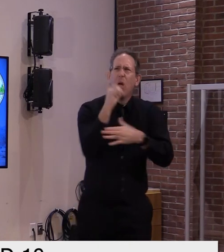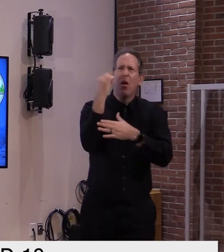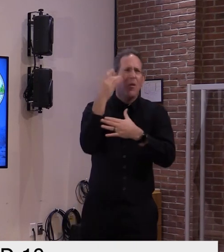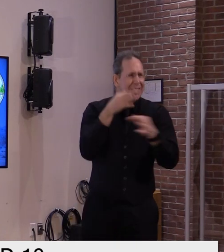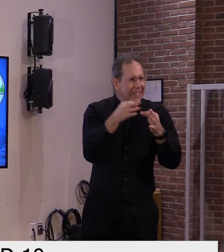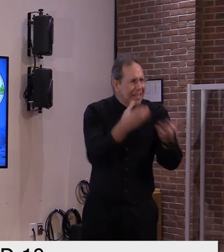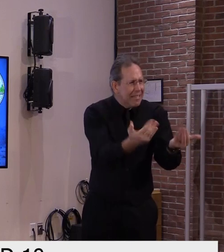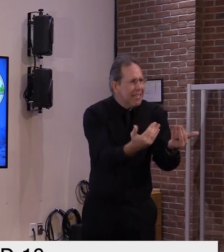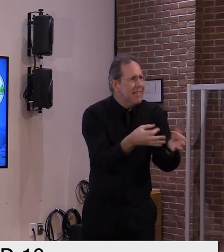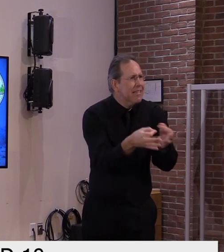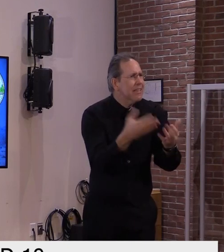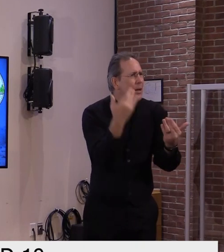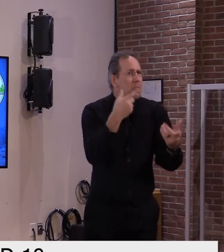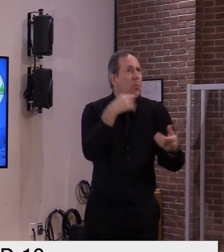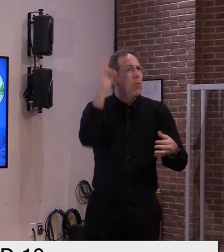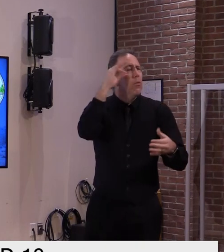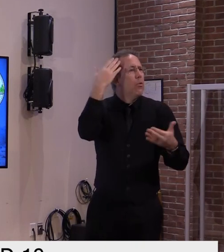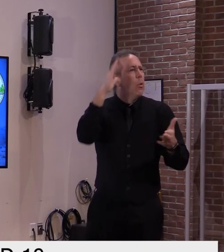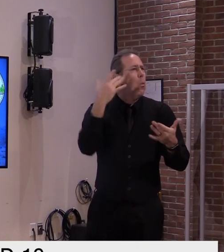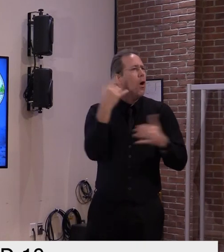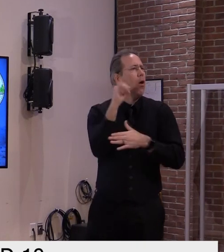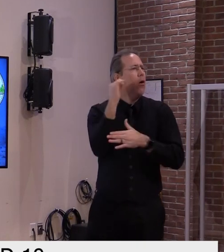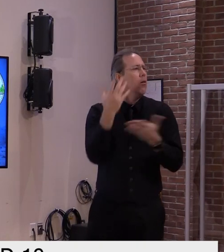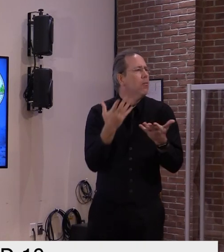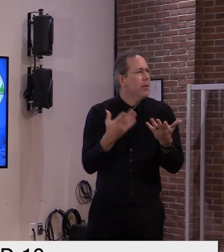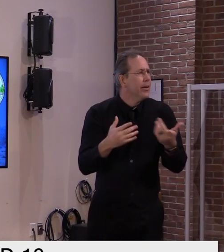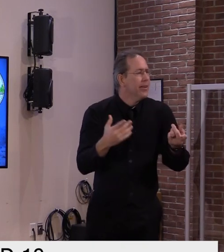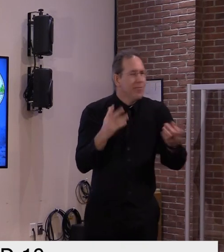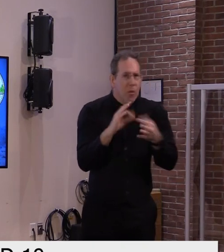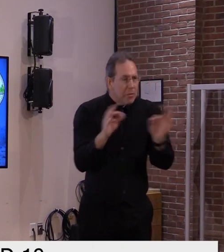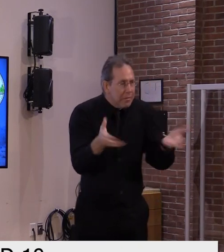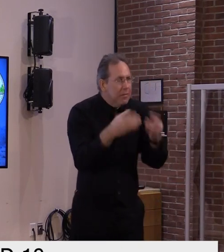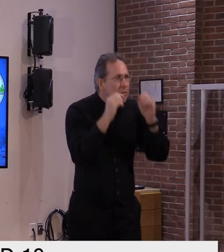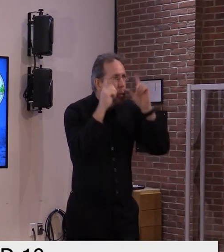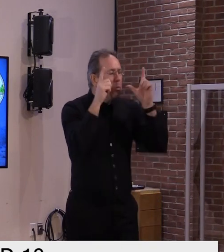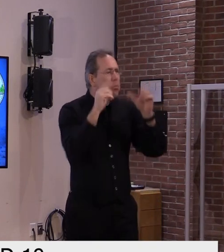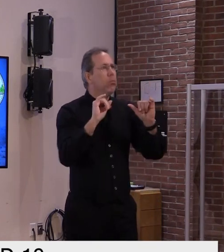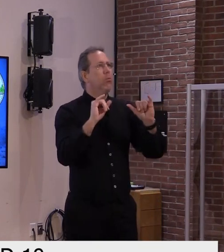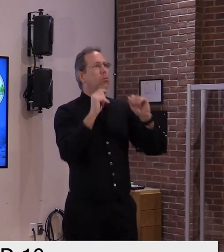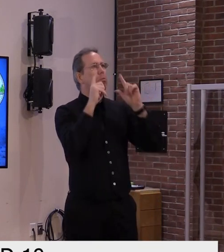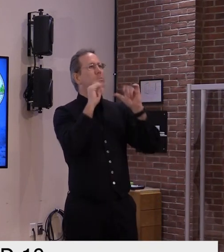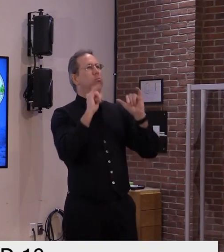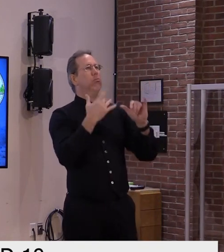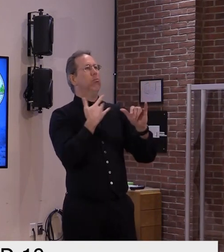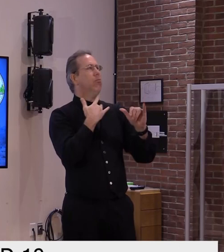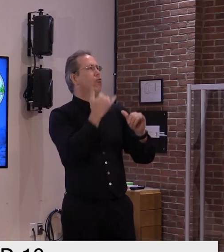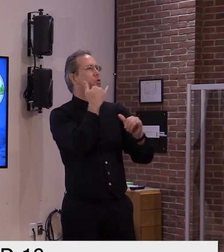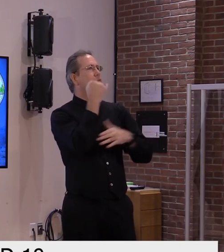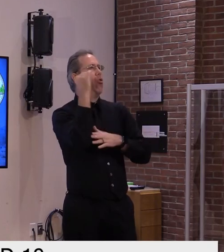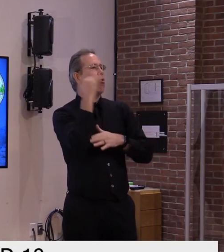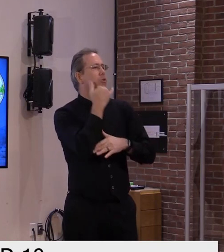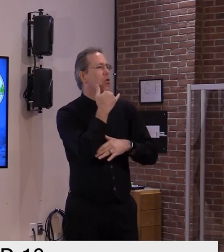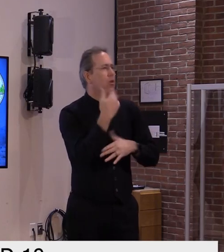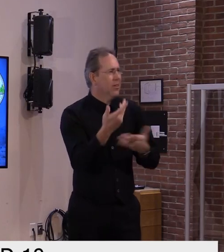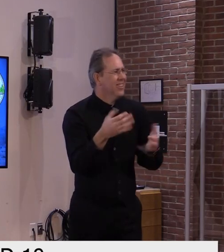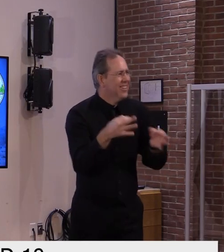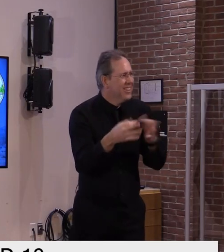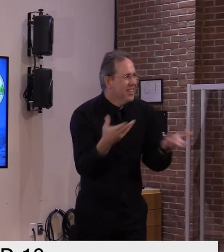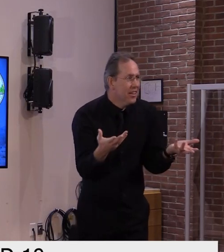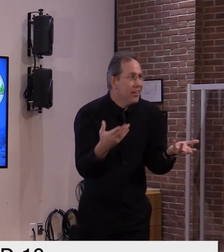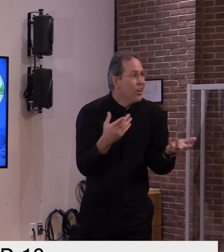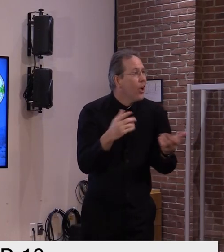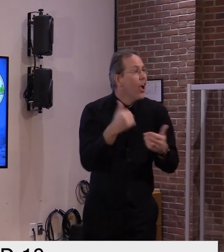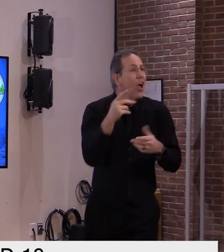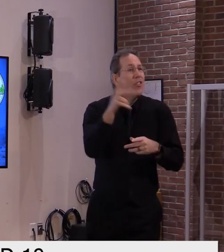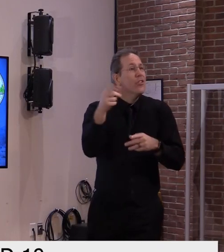And again, I just want them to go in with their eyes wide open. Obviously, there have been other protests throughout Vermont over